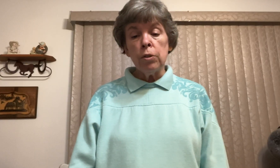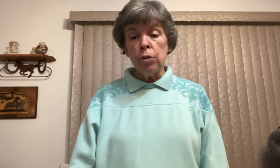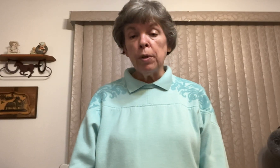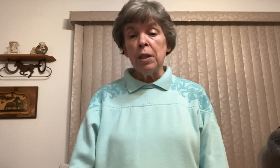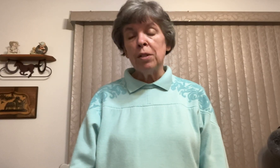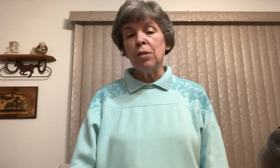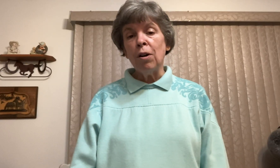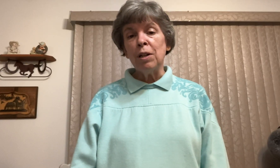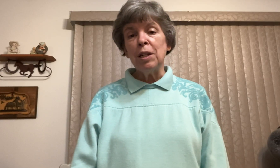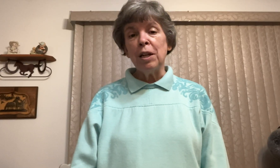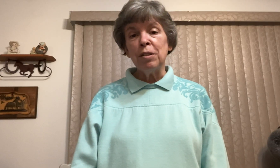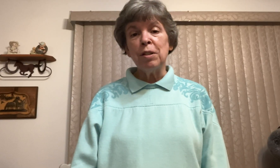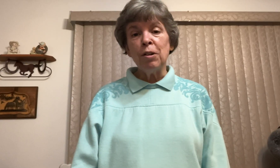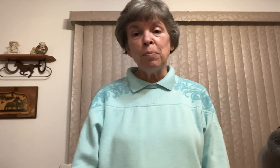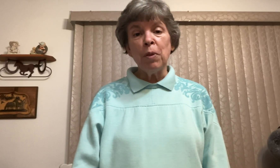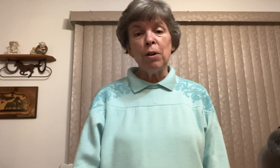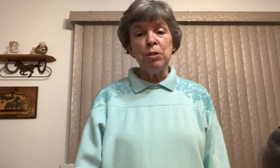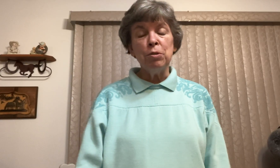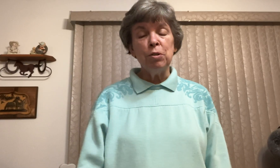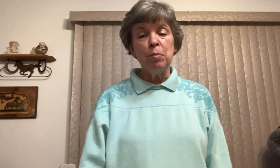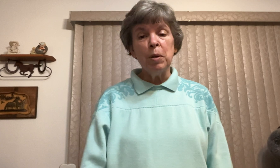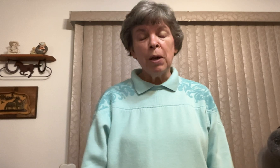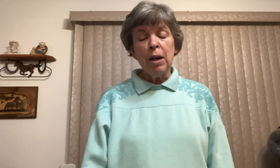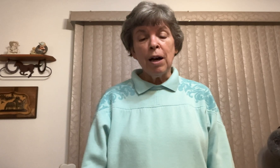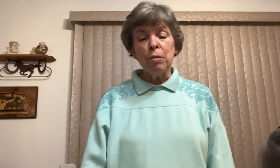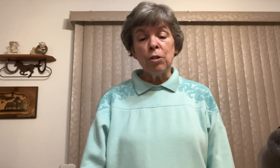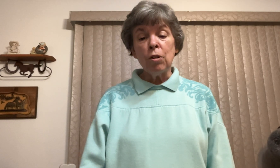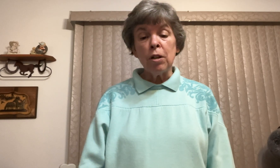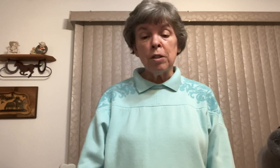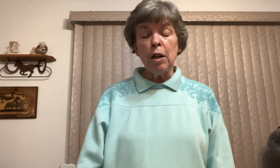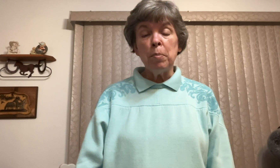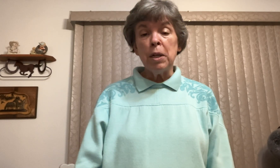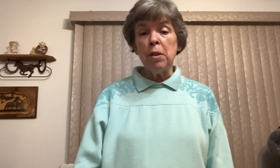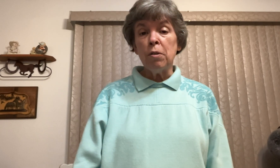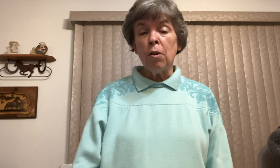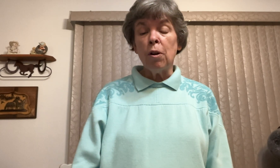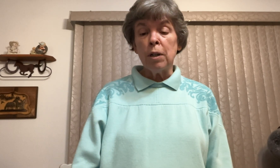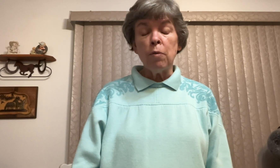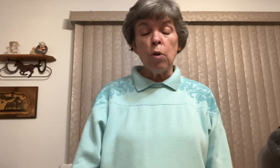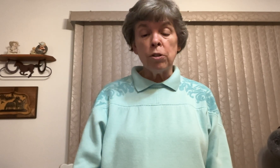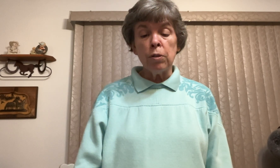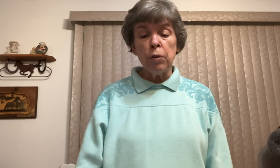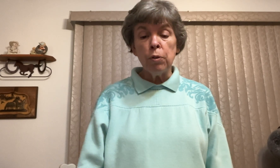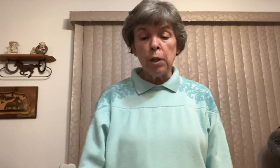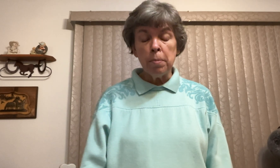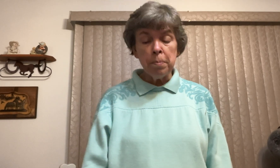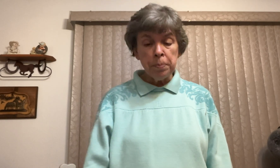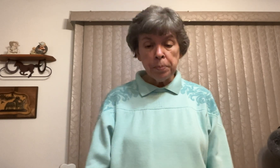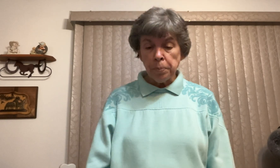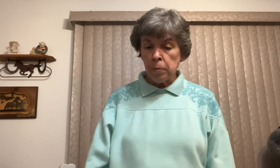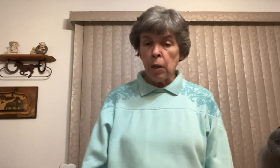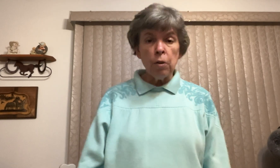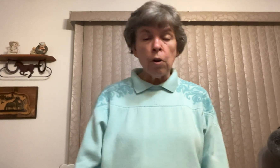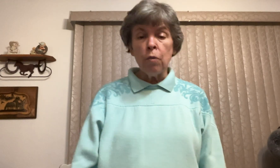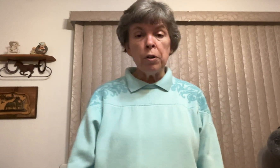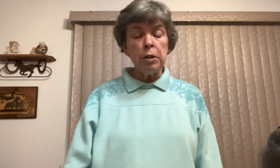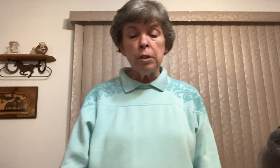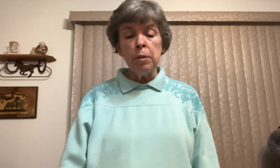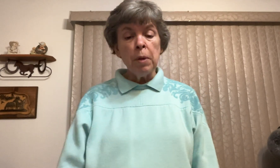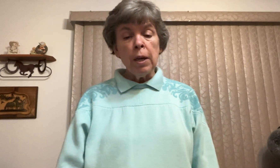doing this song in ASL on YouTube. I was shocked at how many there are, and I've watched a few of them. They're all very good,